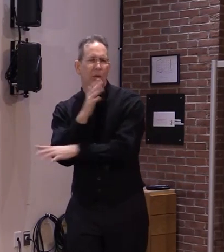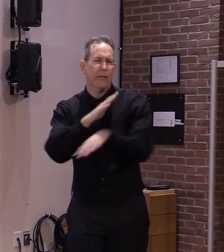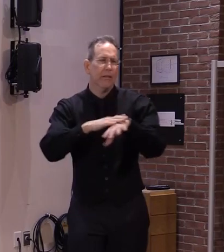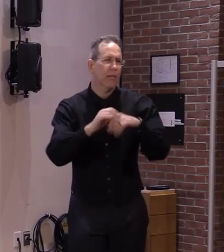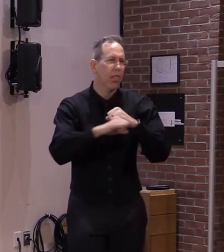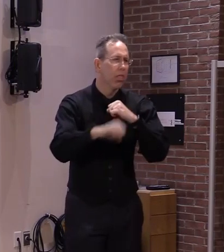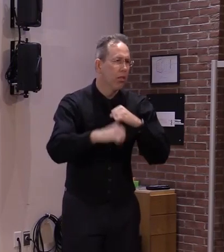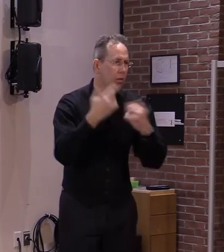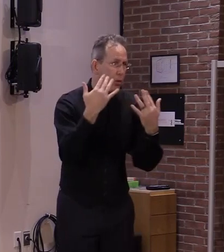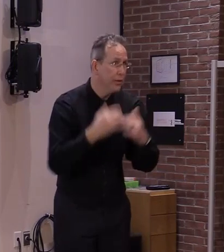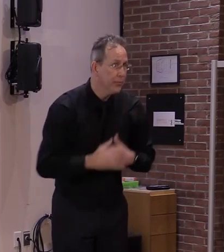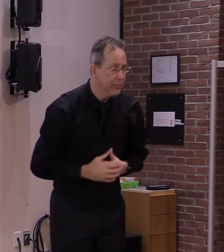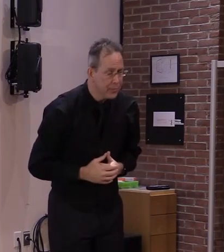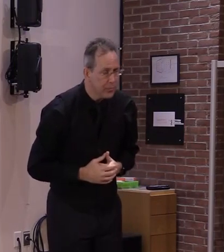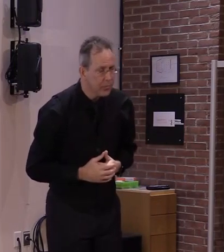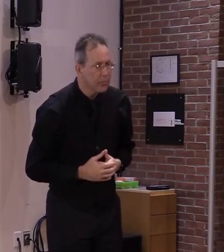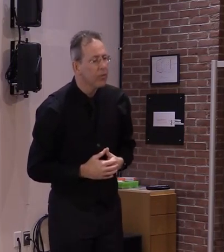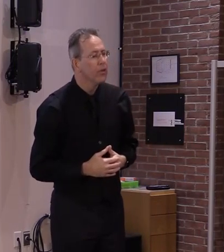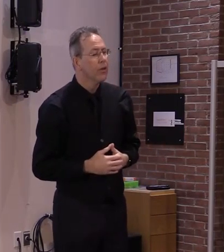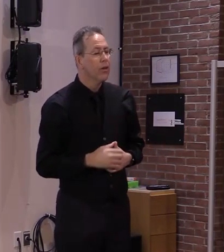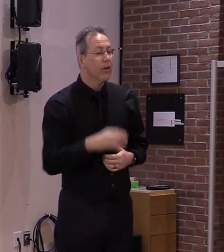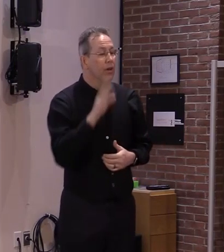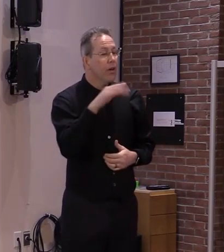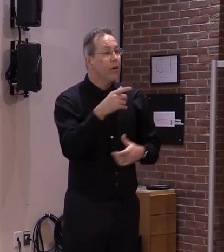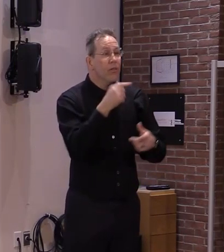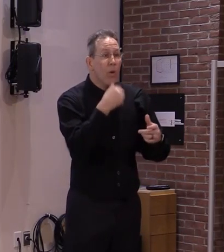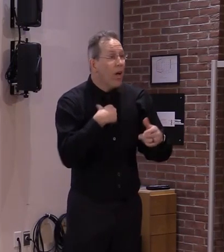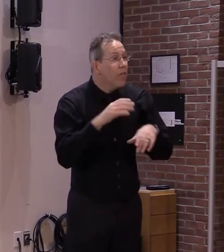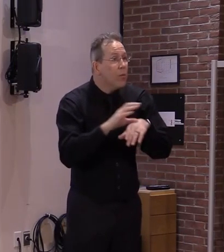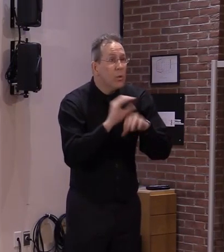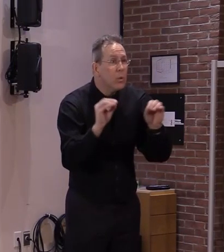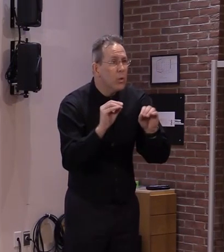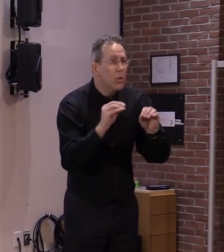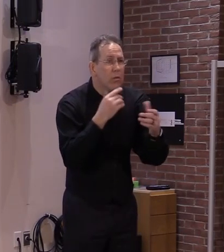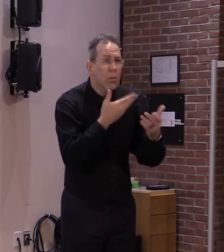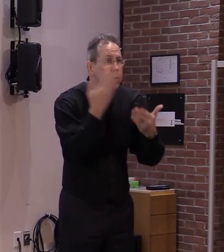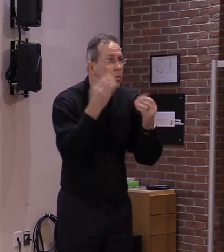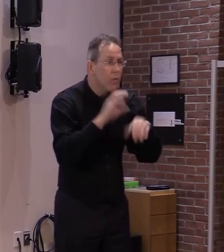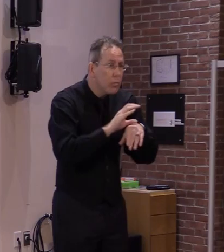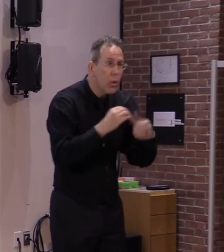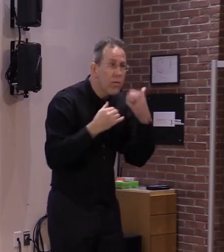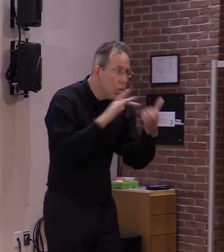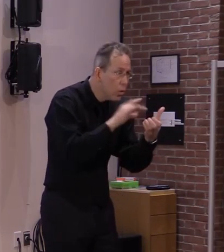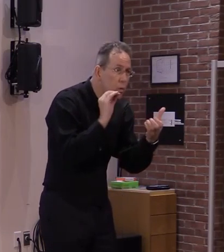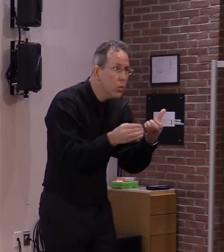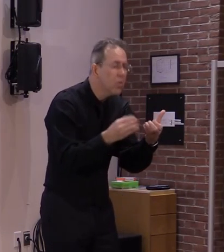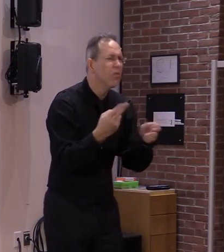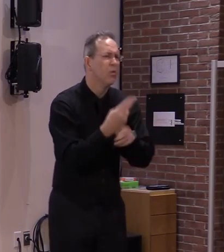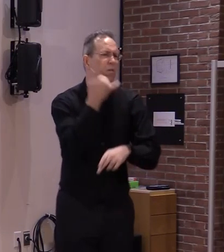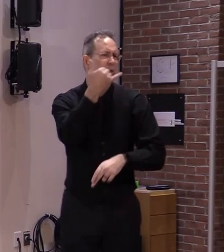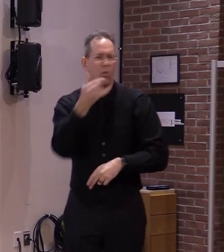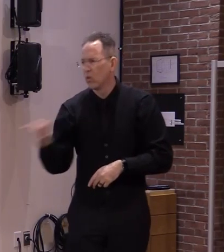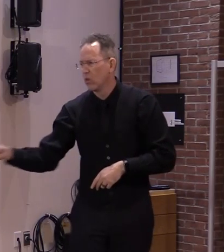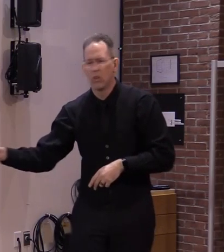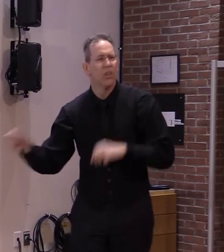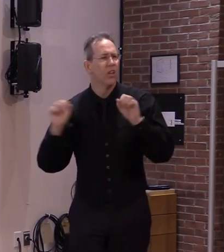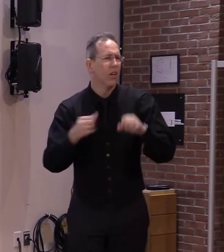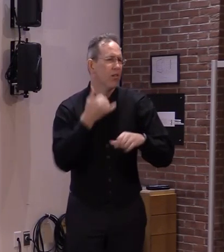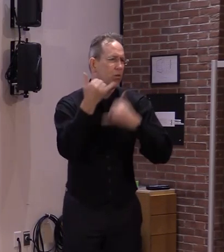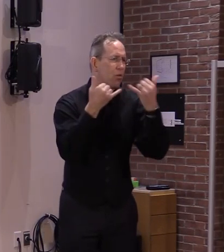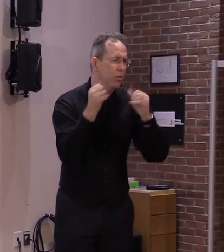855-722-7878. Just a note for those that have vaccine appointments today, with the exception of the clinic at